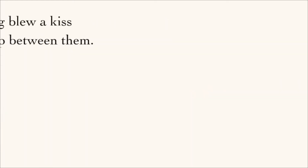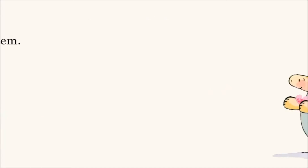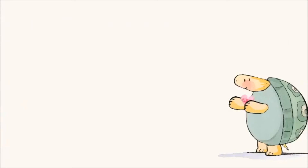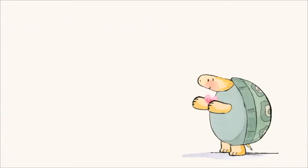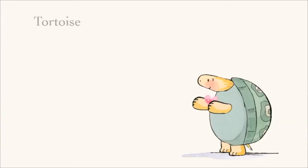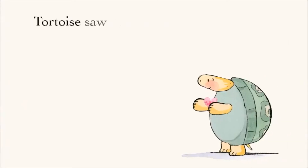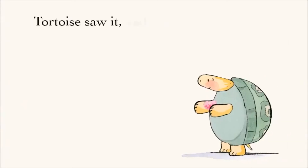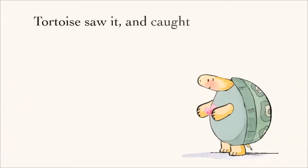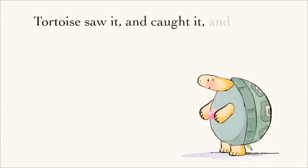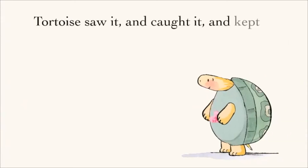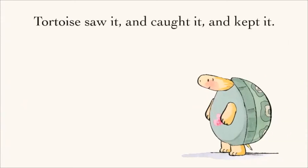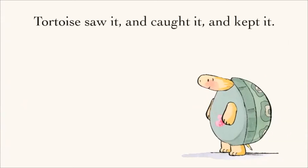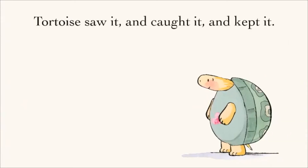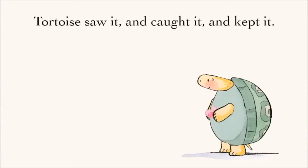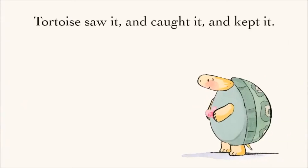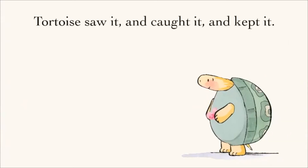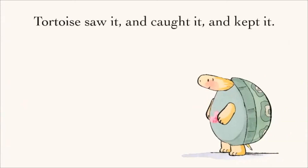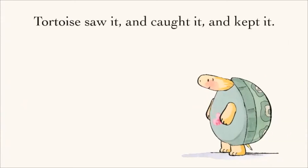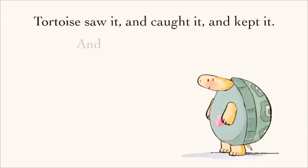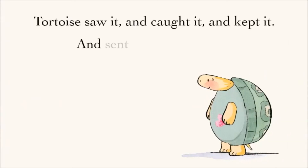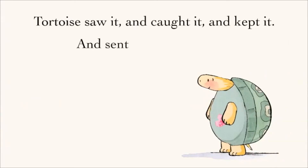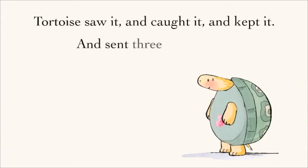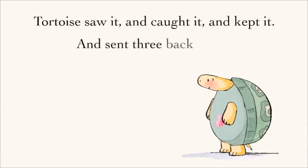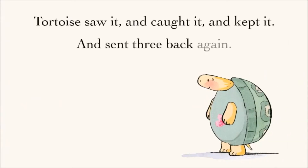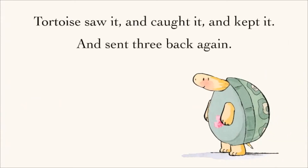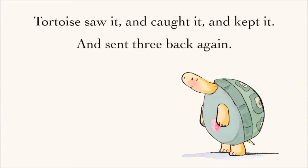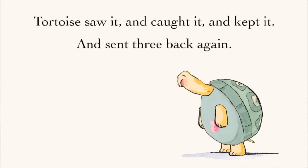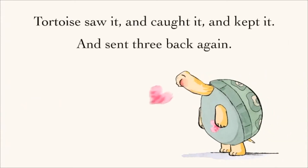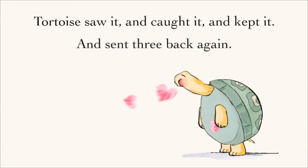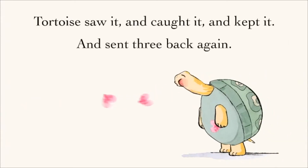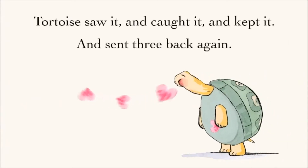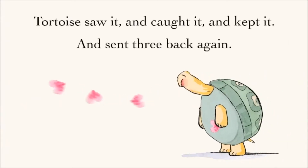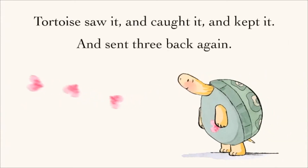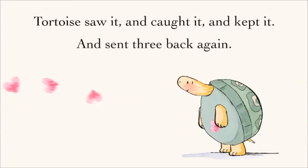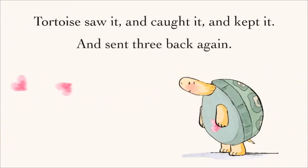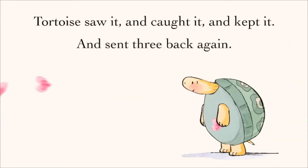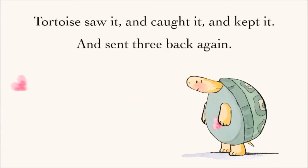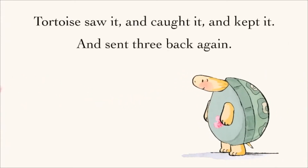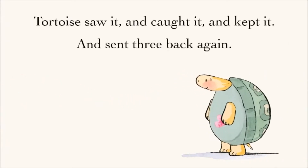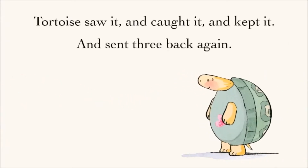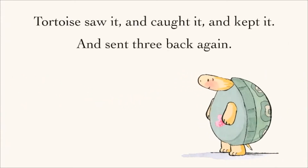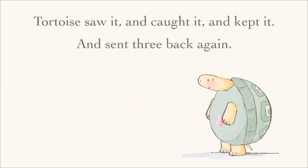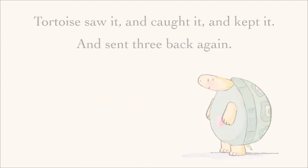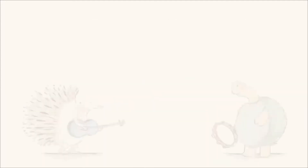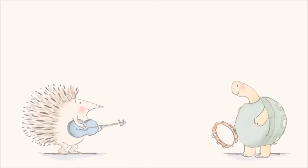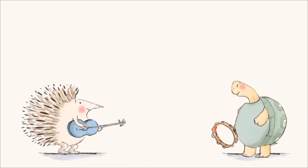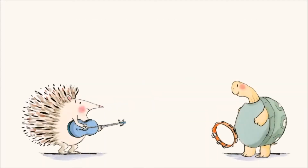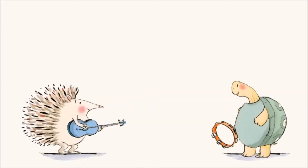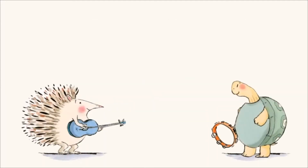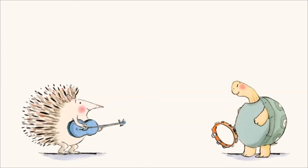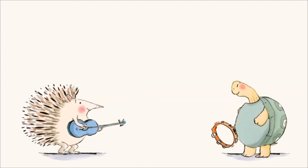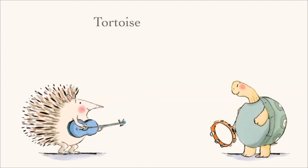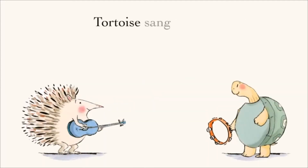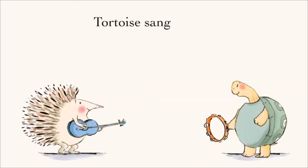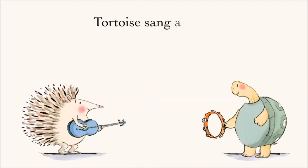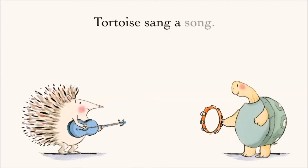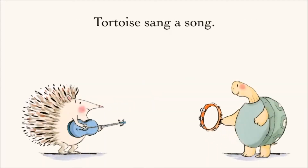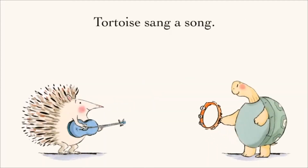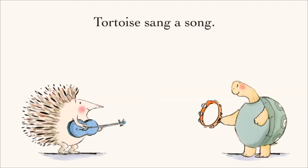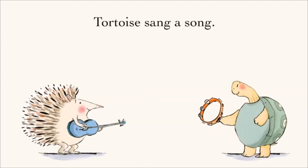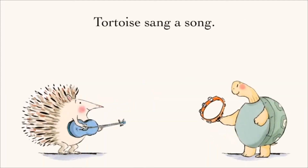between them. Tortoise saw it and caught it and kept it and sent 3